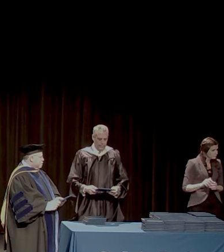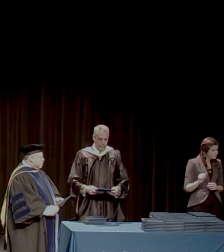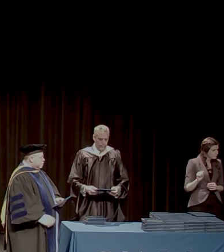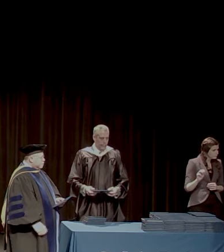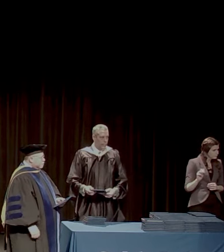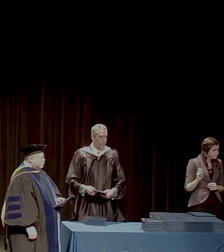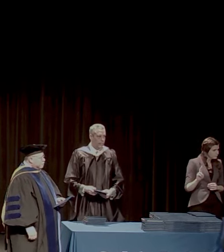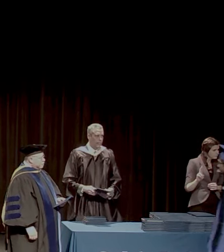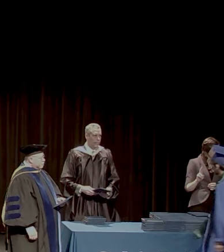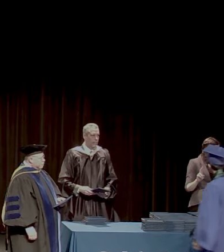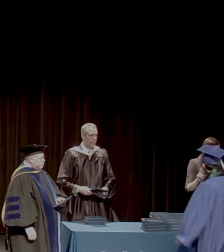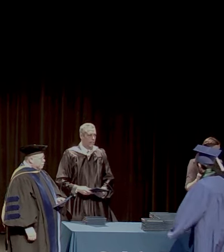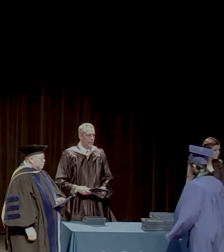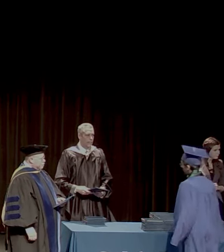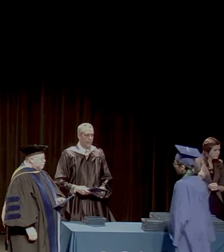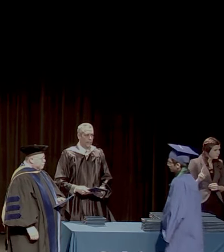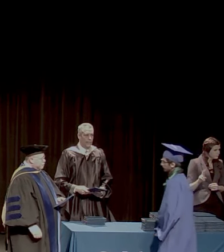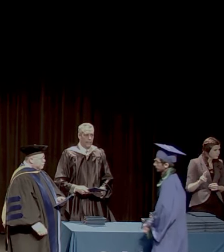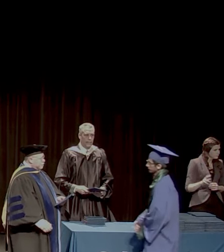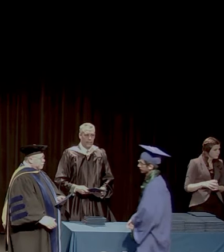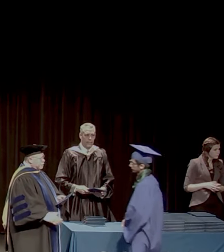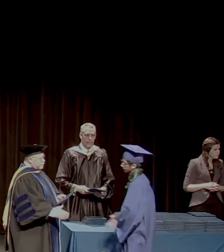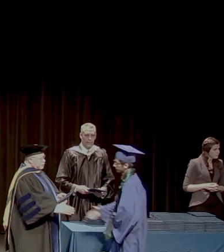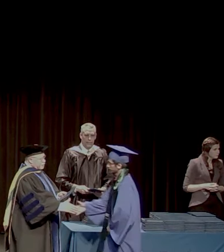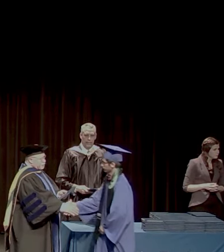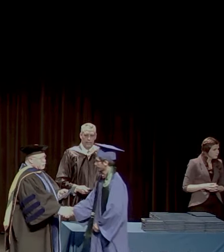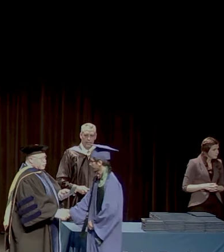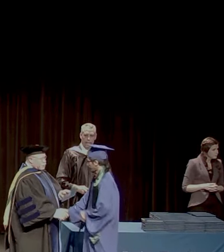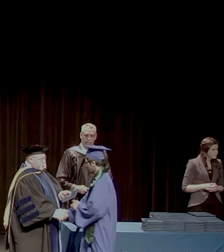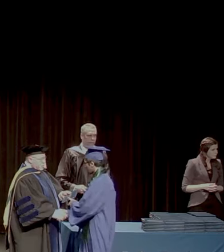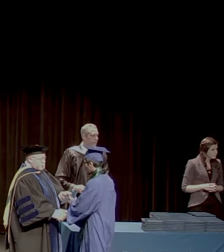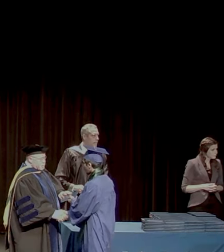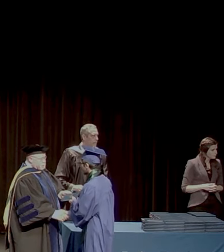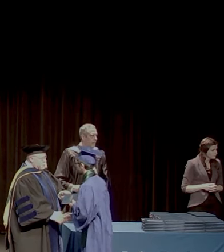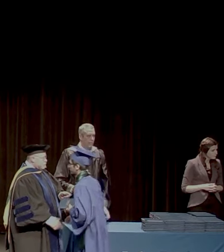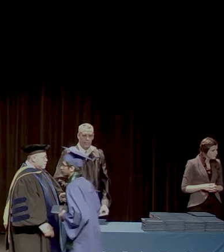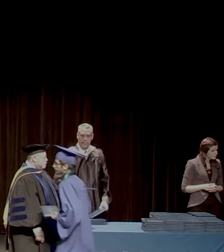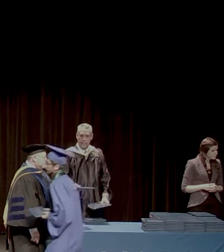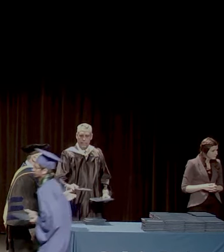Amar Bahashwan, Associate in Applied Science, Simulation Technology.